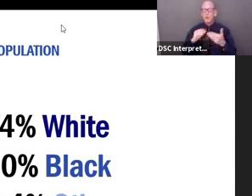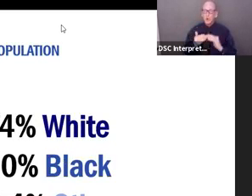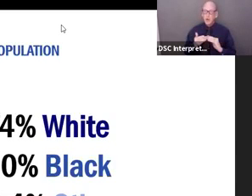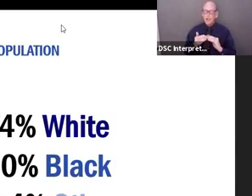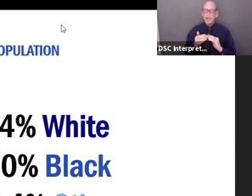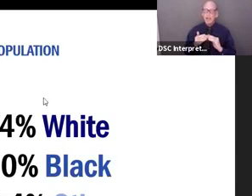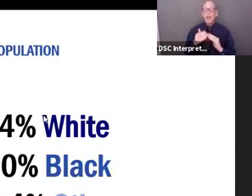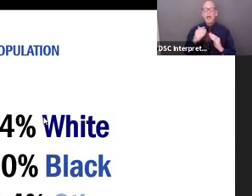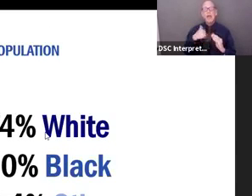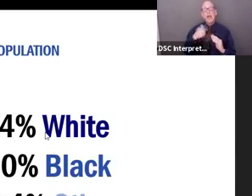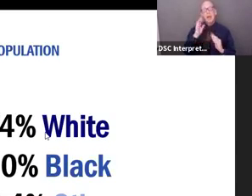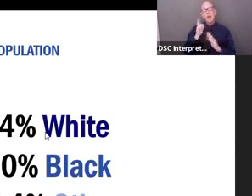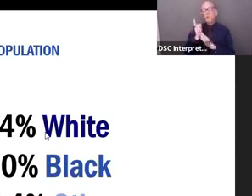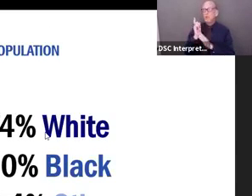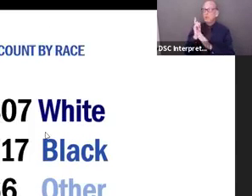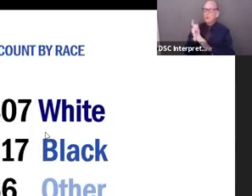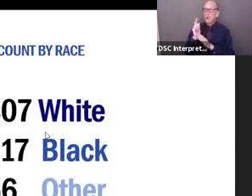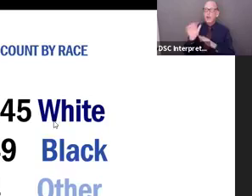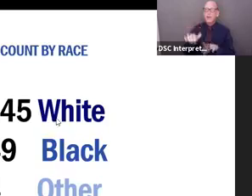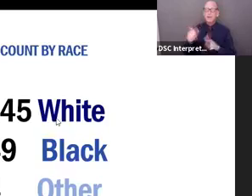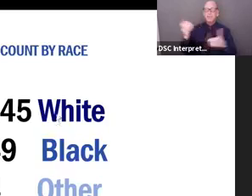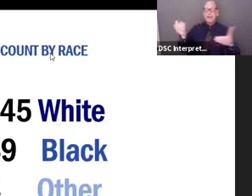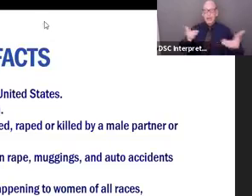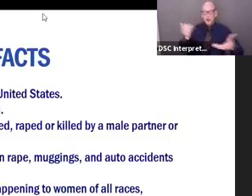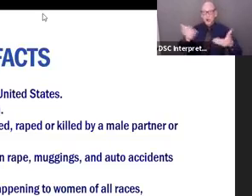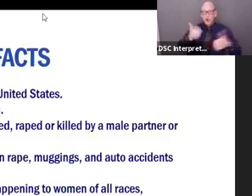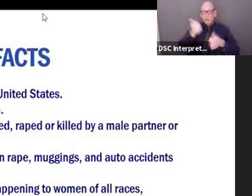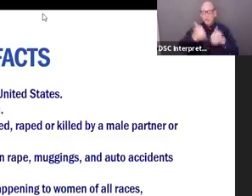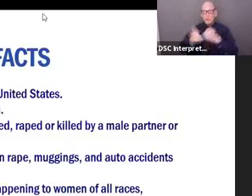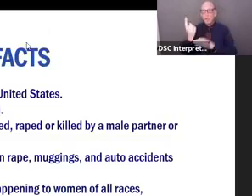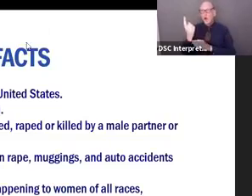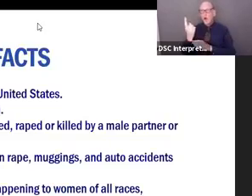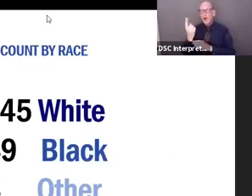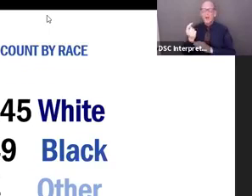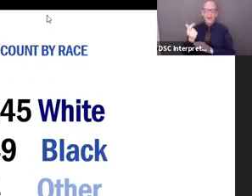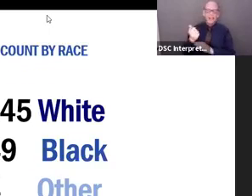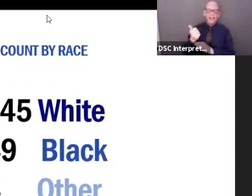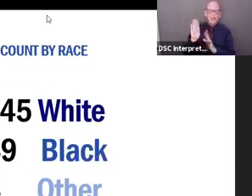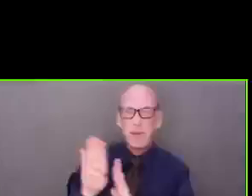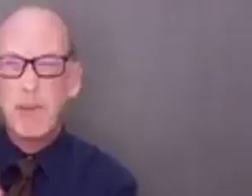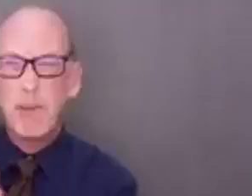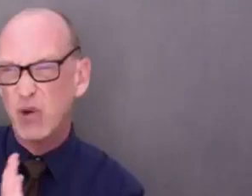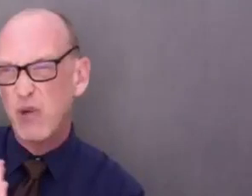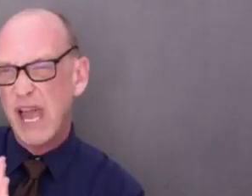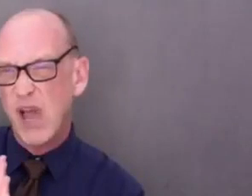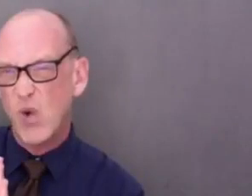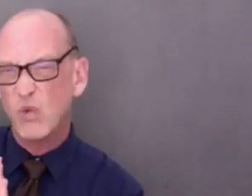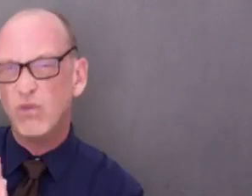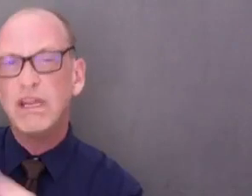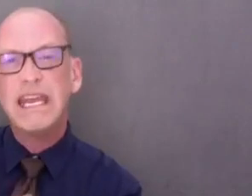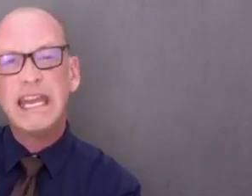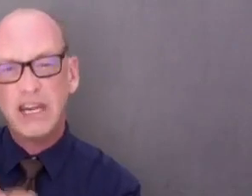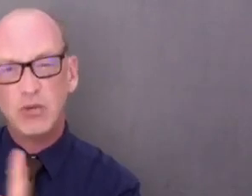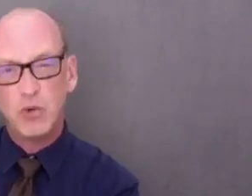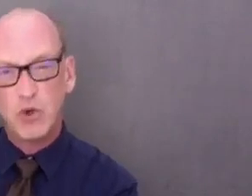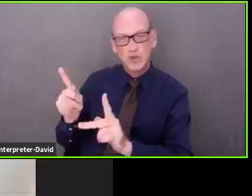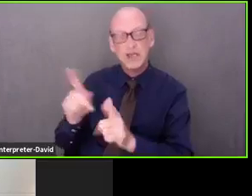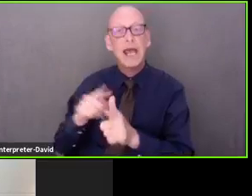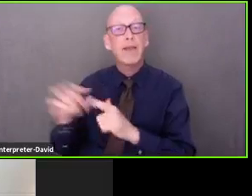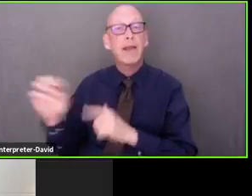going to take a moment and introduce each one of you, give you a little bit about their background, and we will come back to the